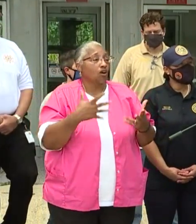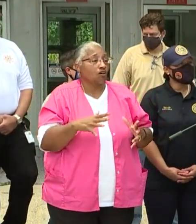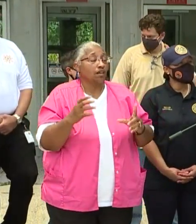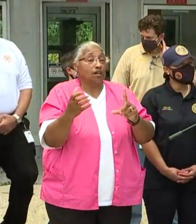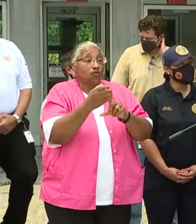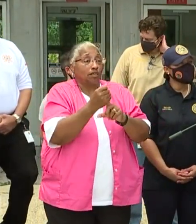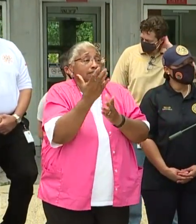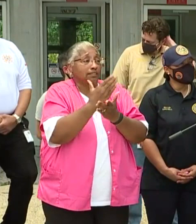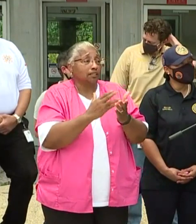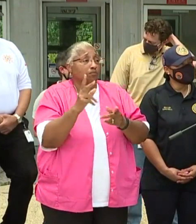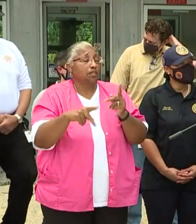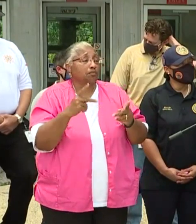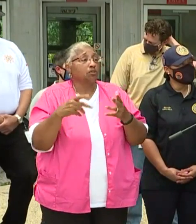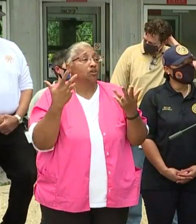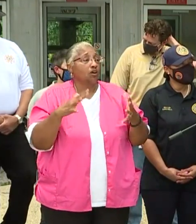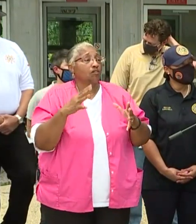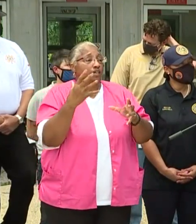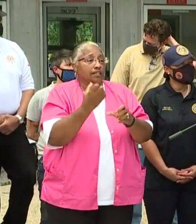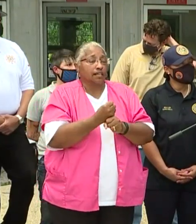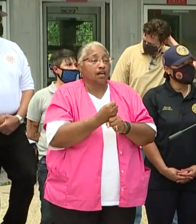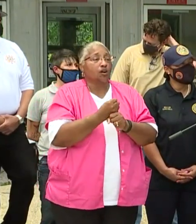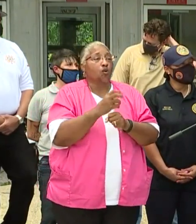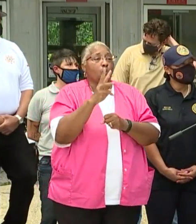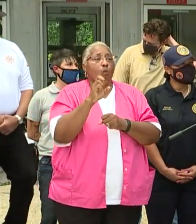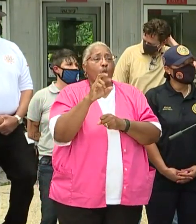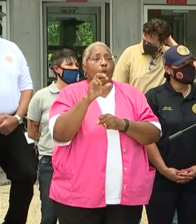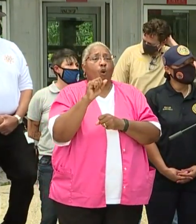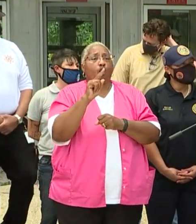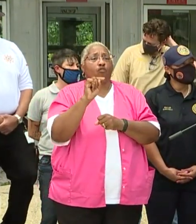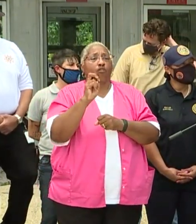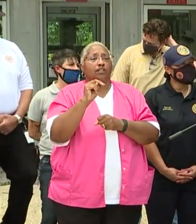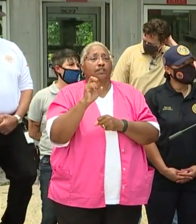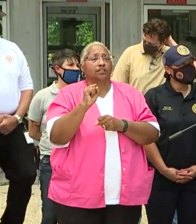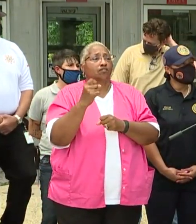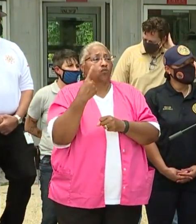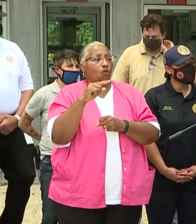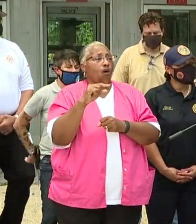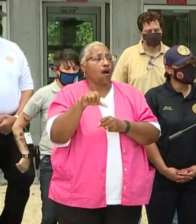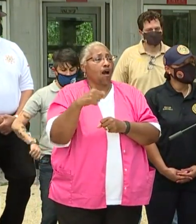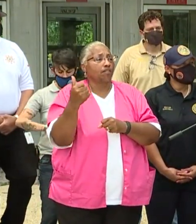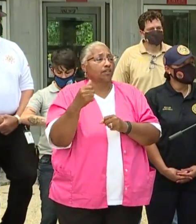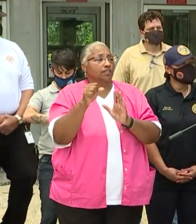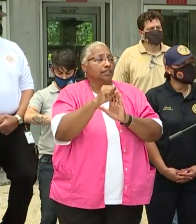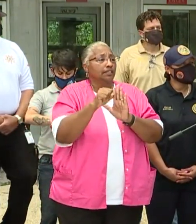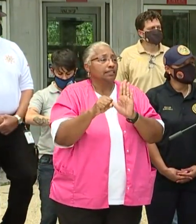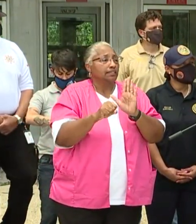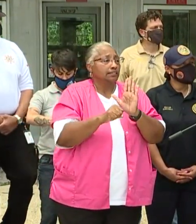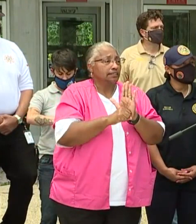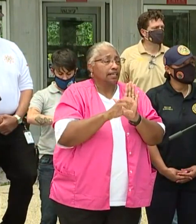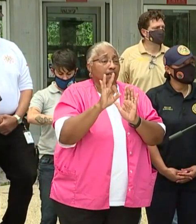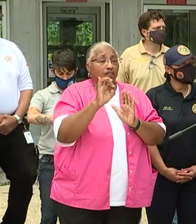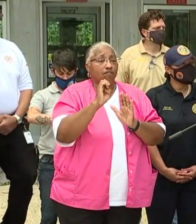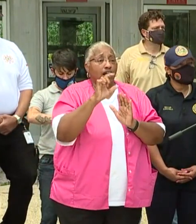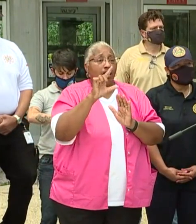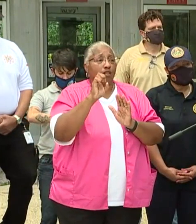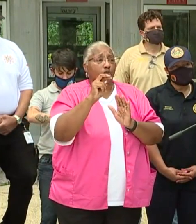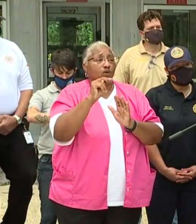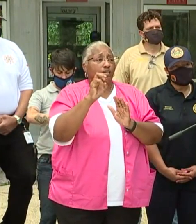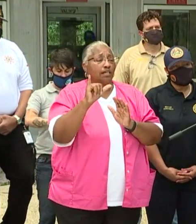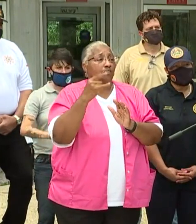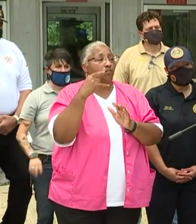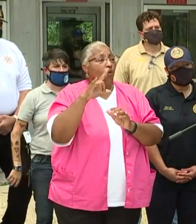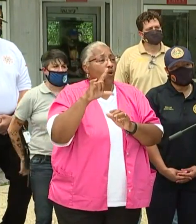well as we have obtained warrants for subjects as well for their arrests, and that's for a state felony for looting in the state of Louisiana.